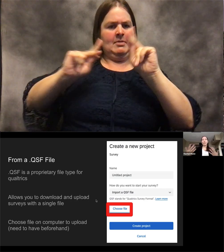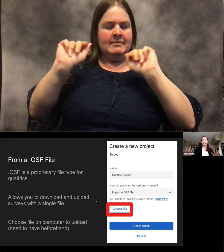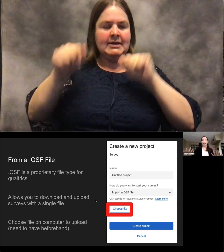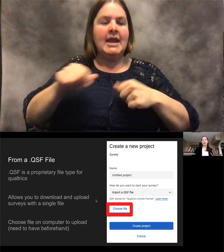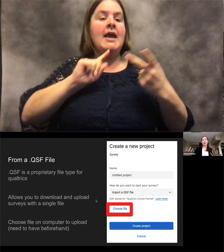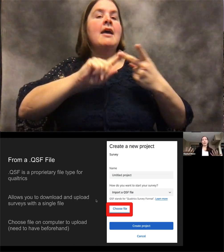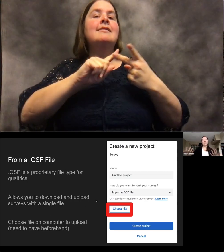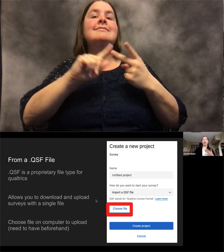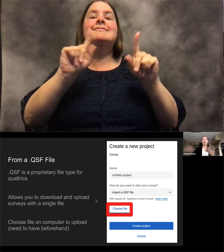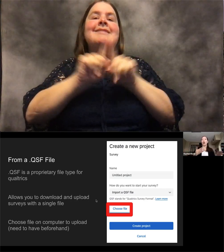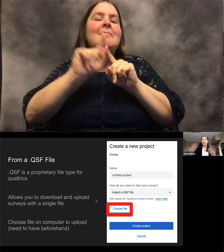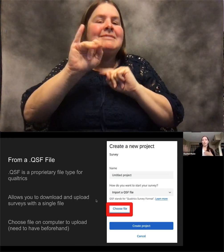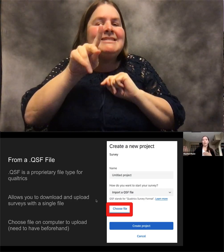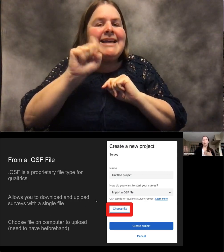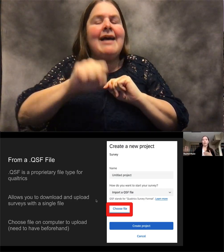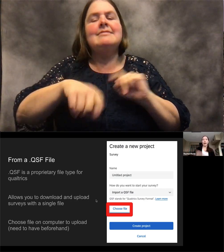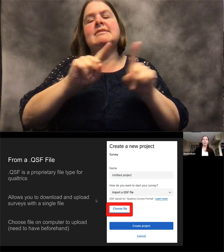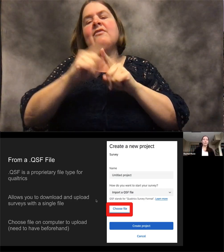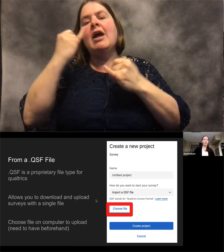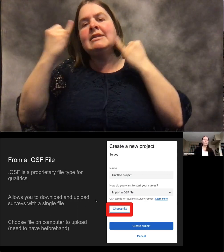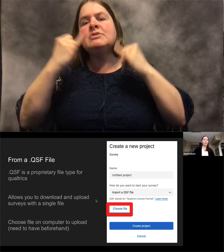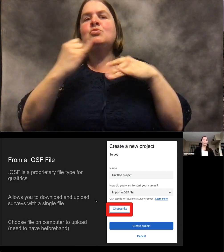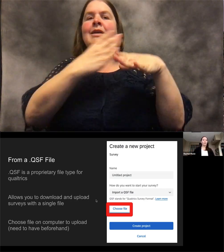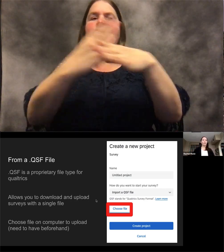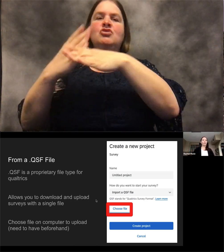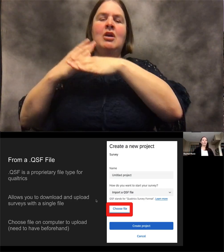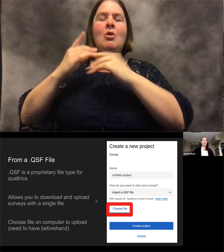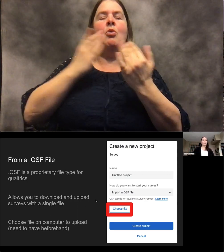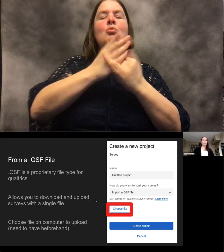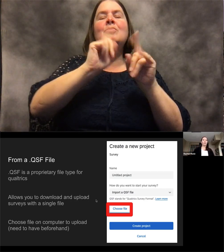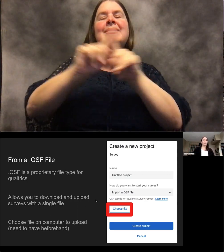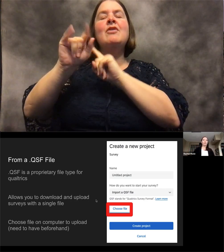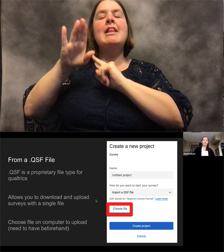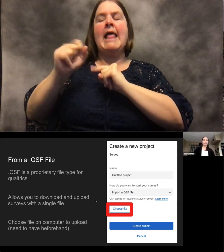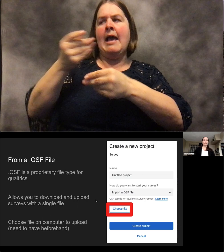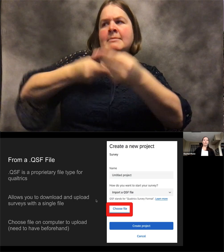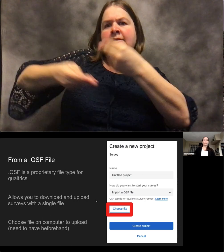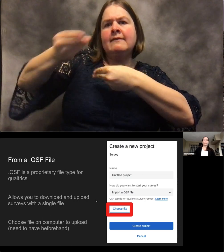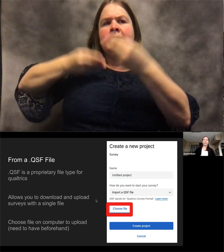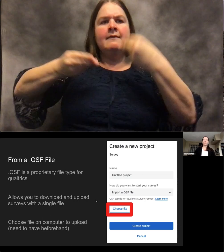of tasks and things like that across different labs.